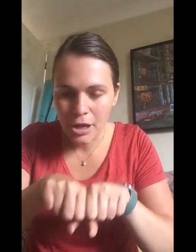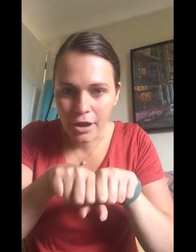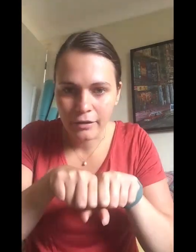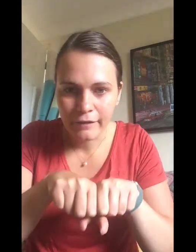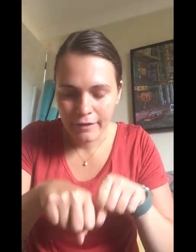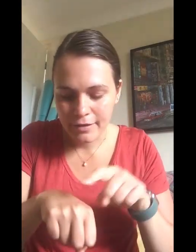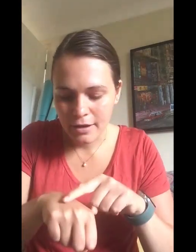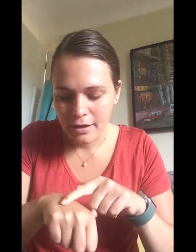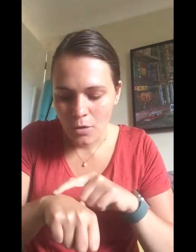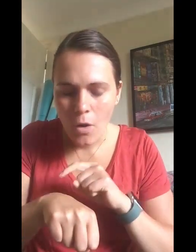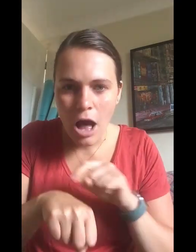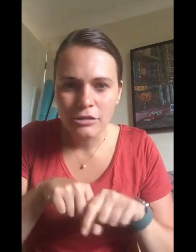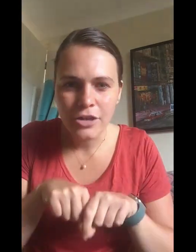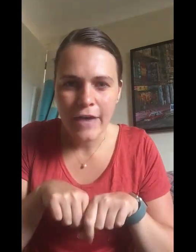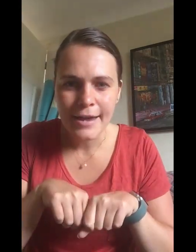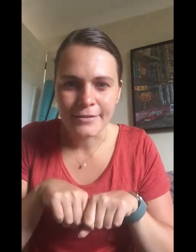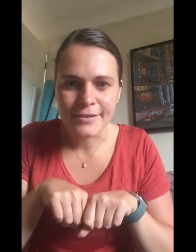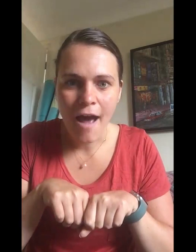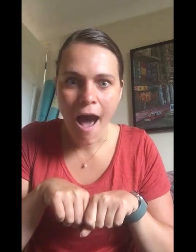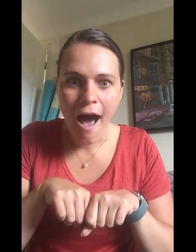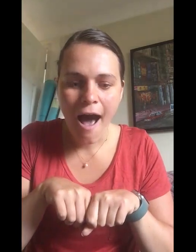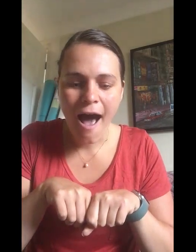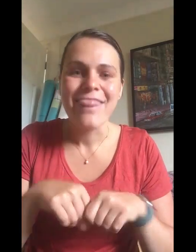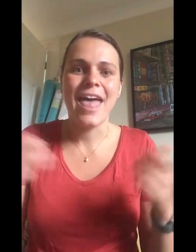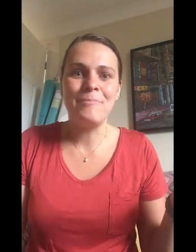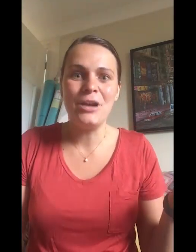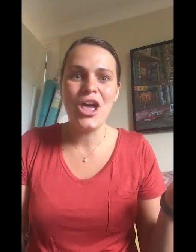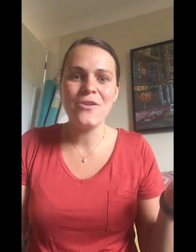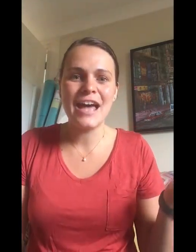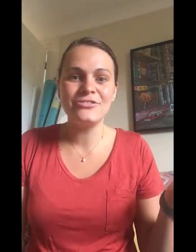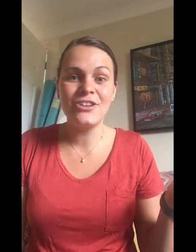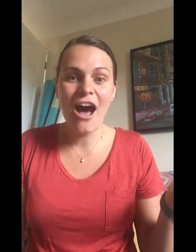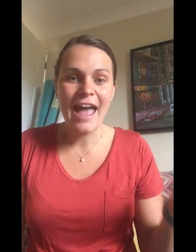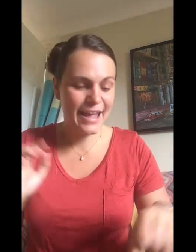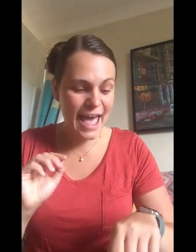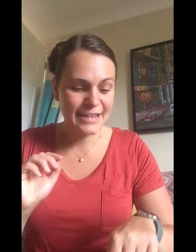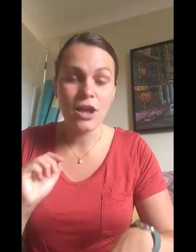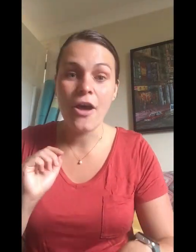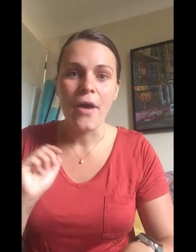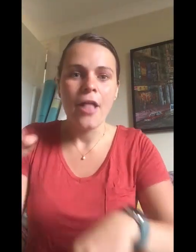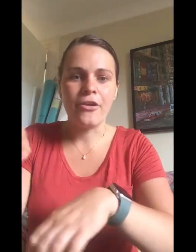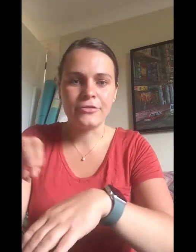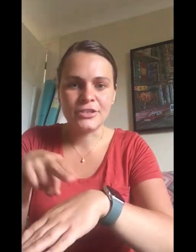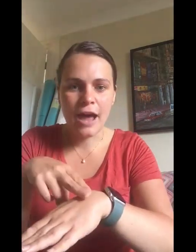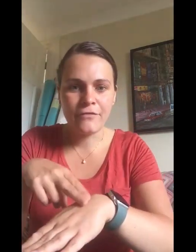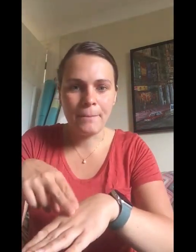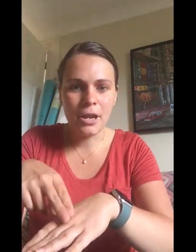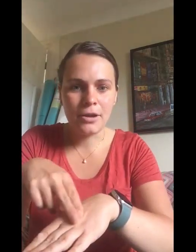look. What colour are your veins? They're blue, that's right. Okay, so the sign for blue